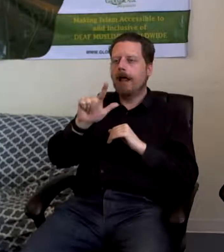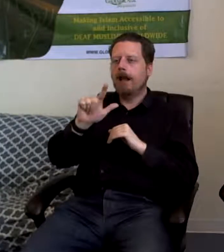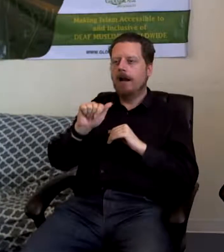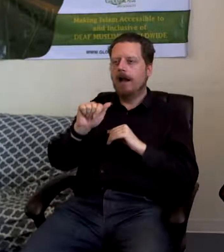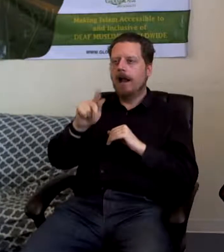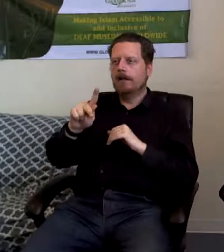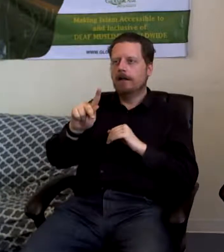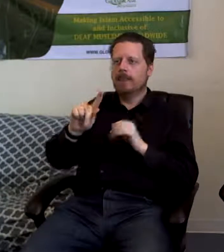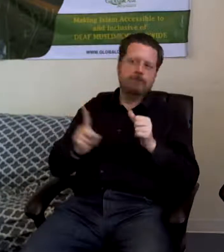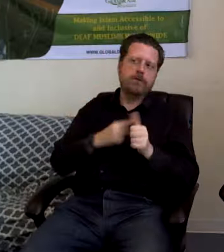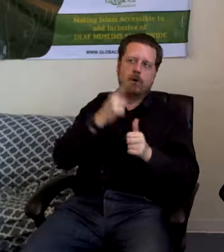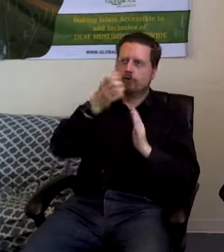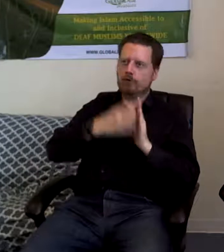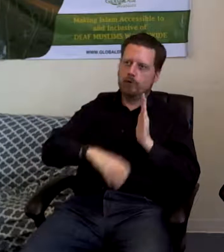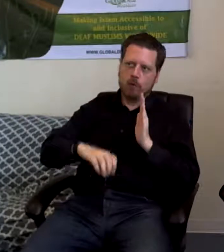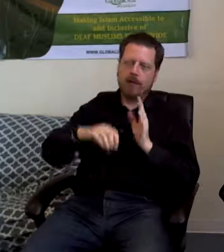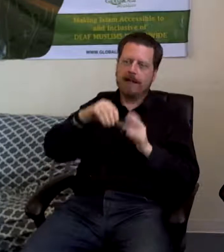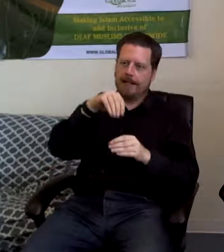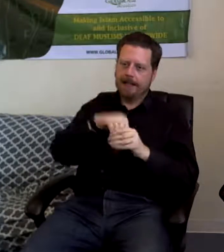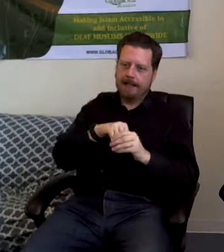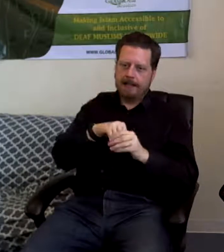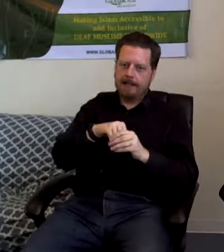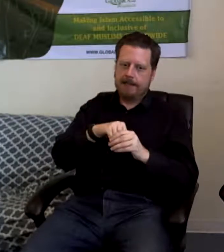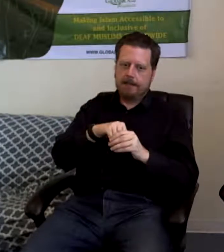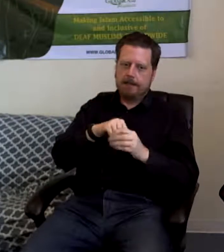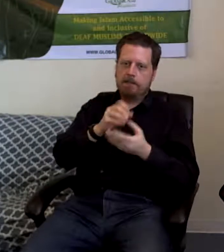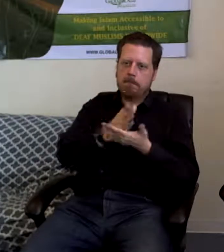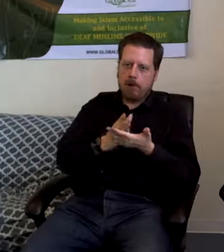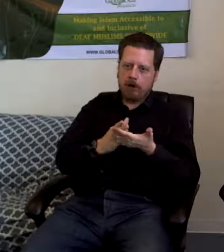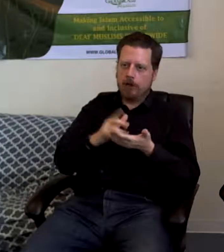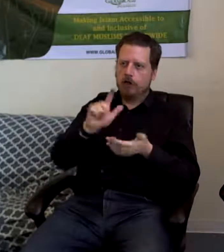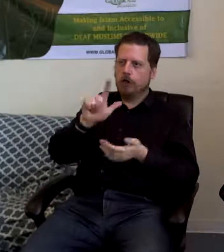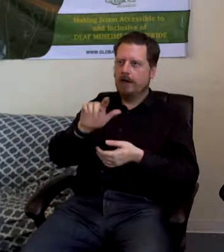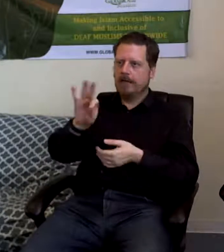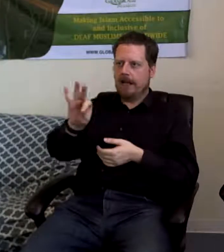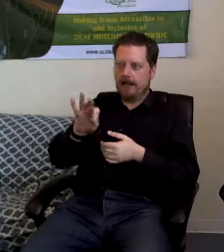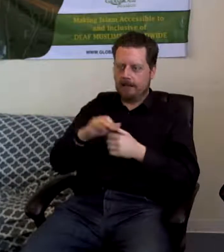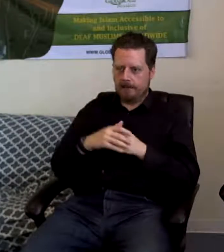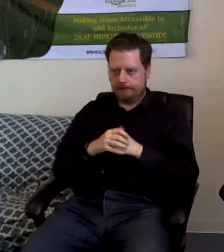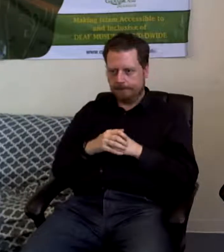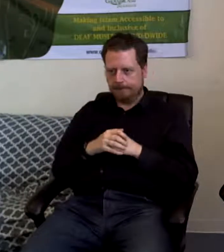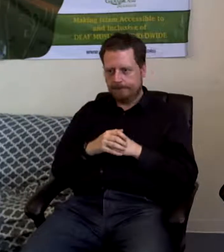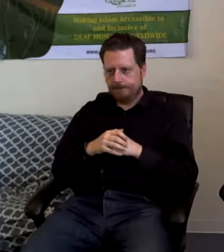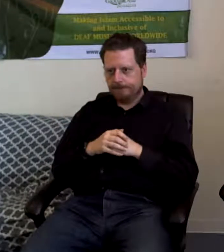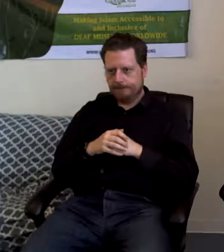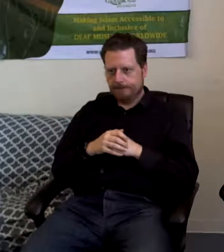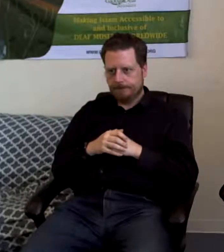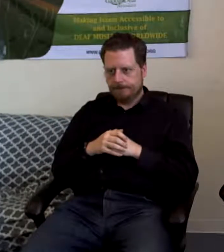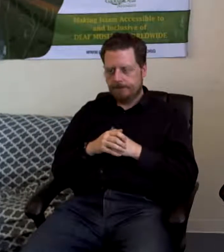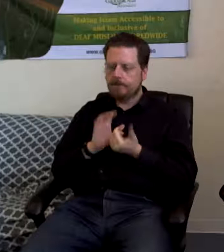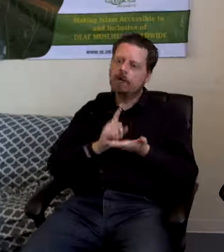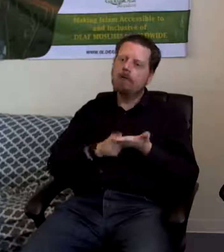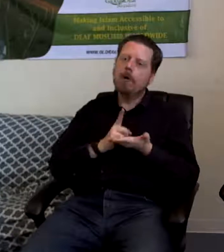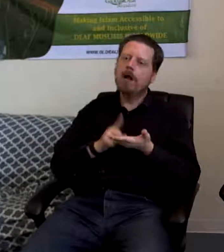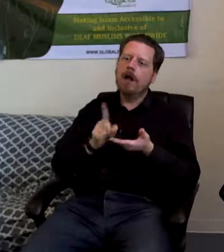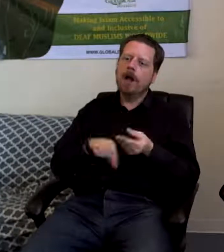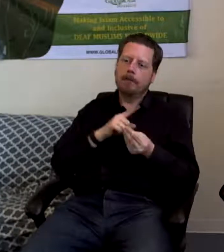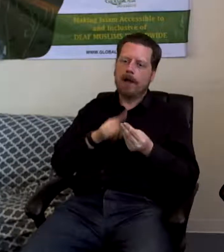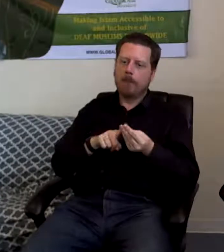first Surah in part number 29. And it talks